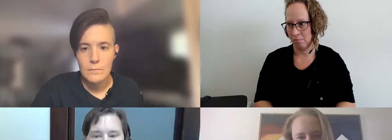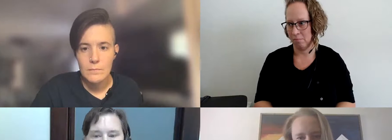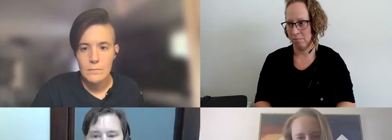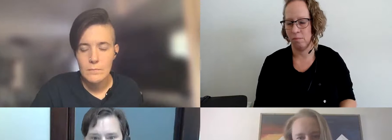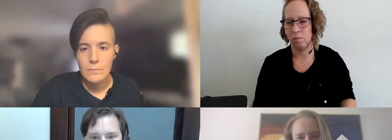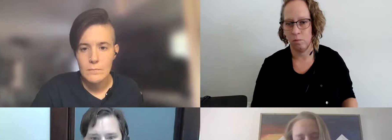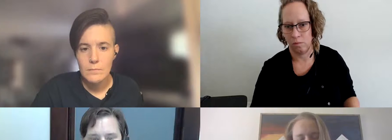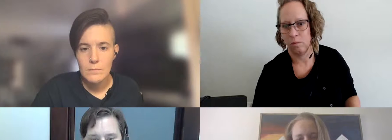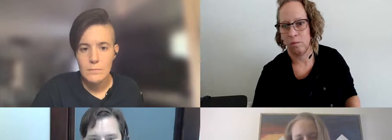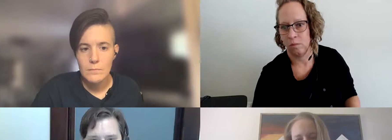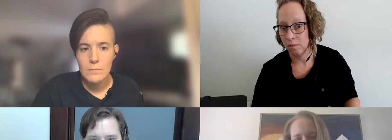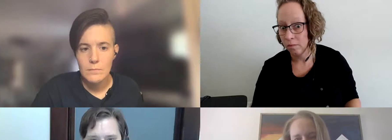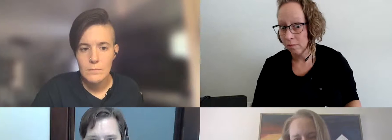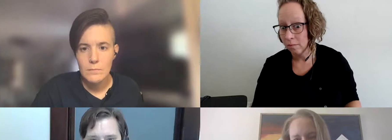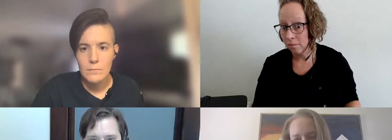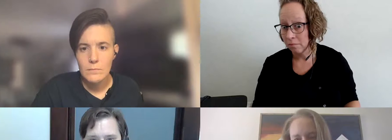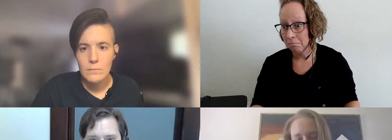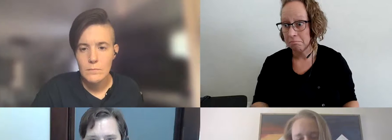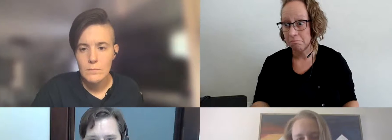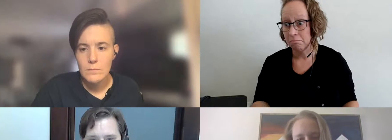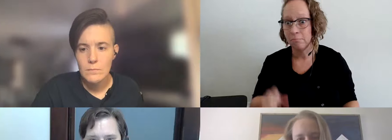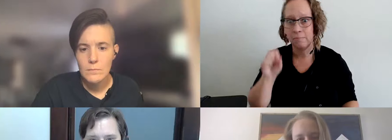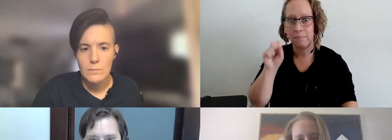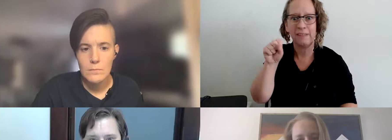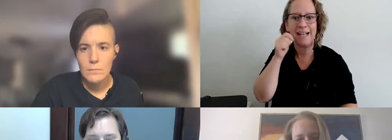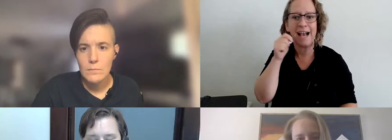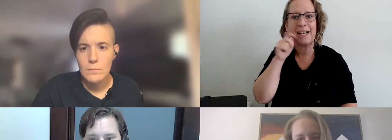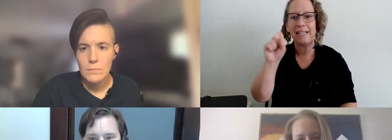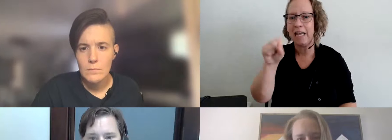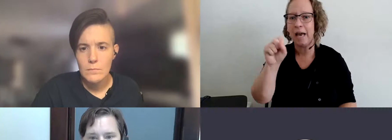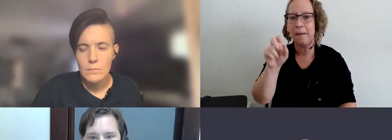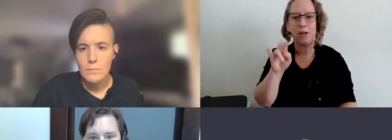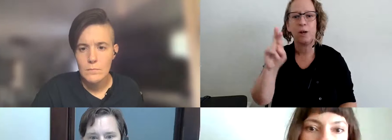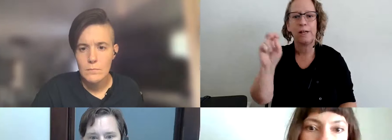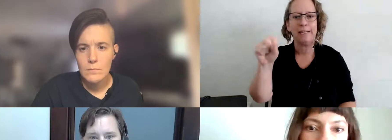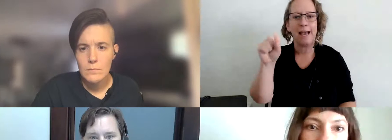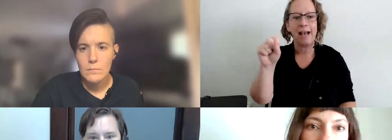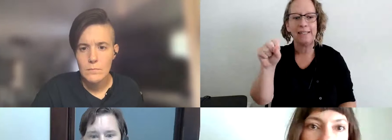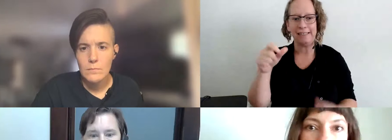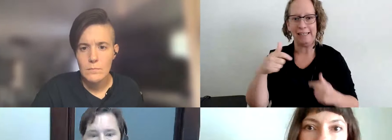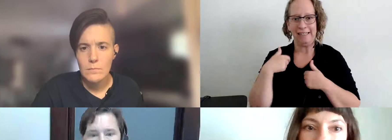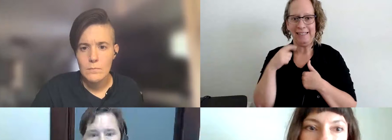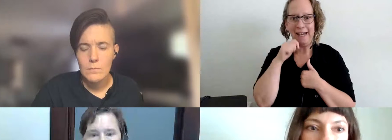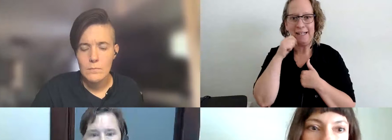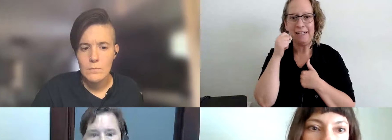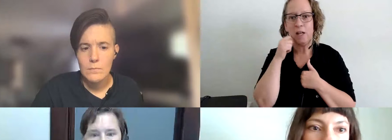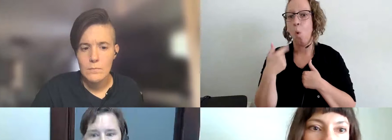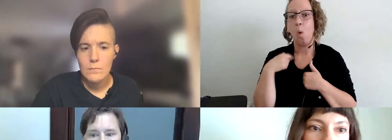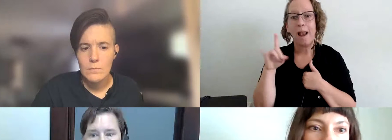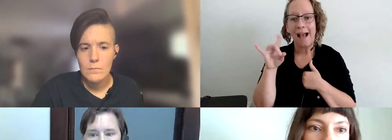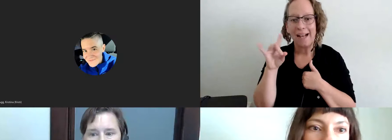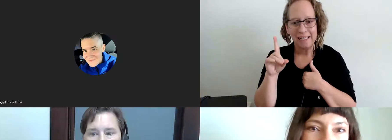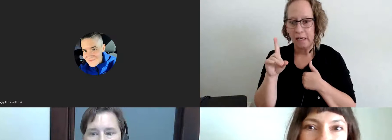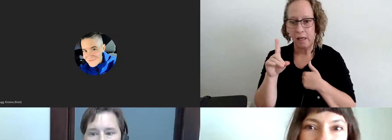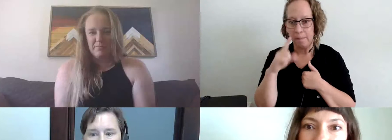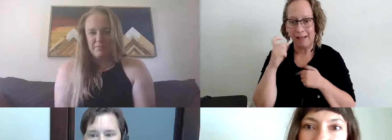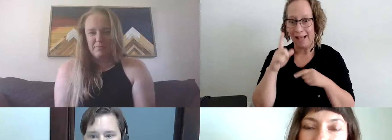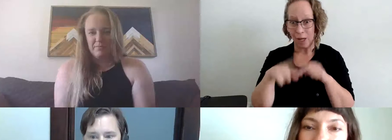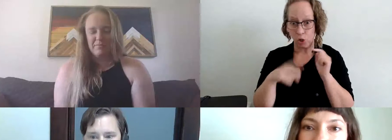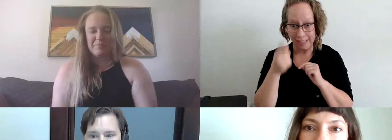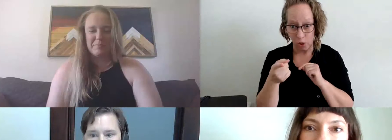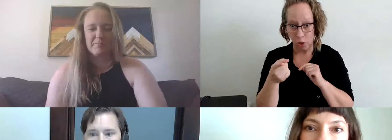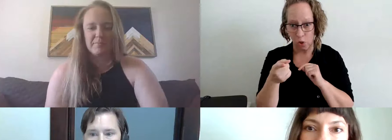Tatiana, I want to make sure you are able to see. Yeah, Kirsten, this is Tatiana. What I did, because I couldn't see